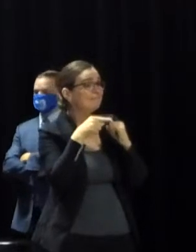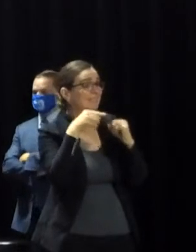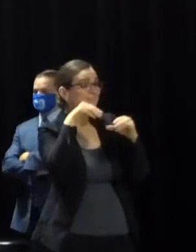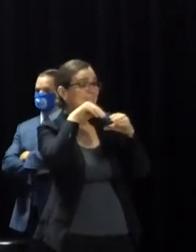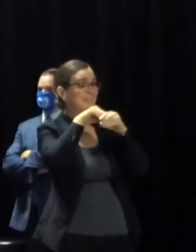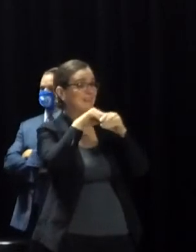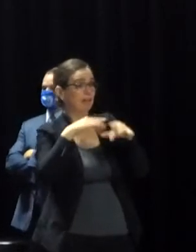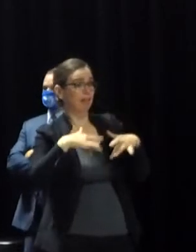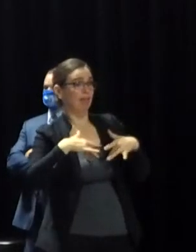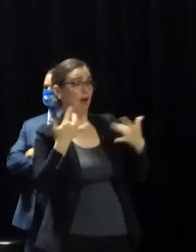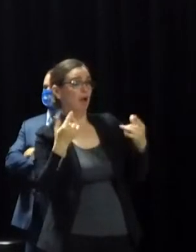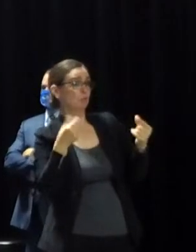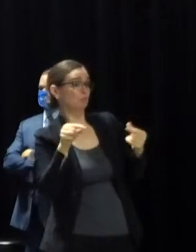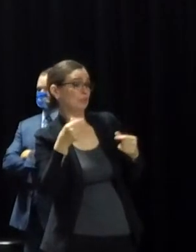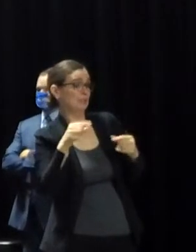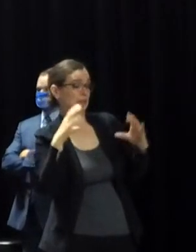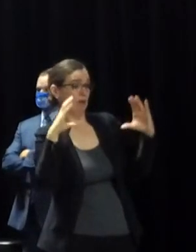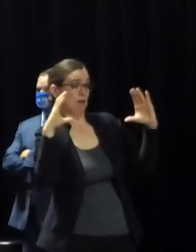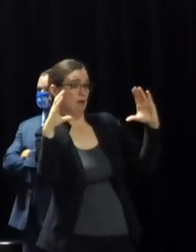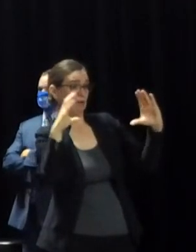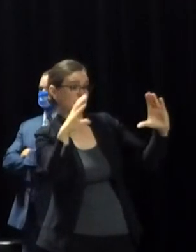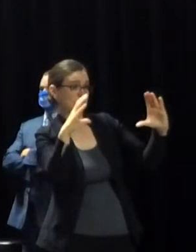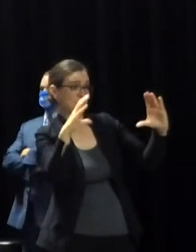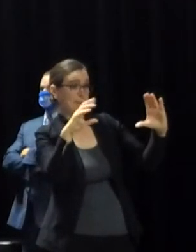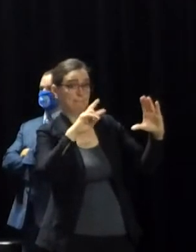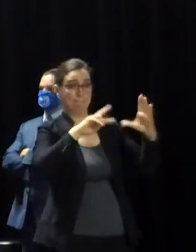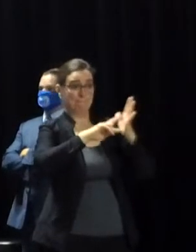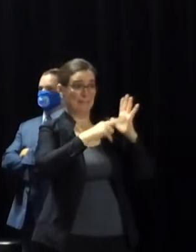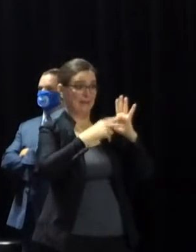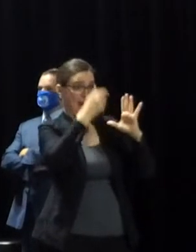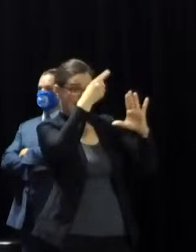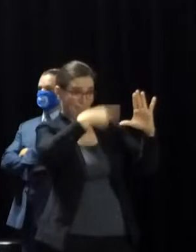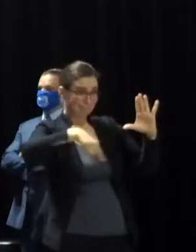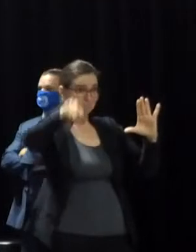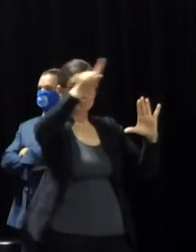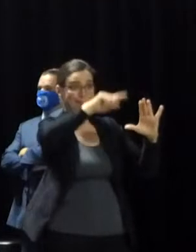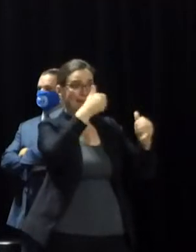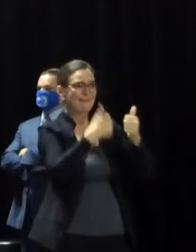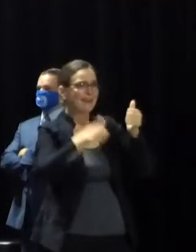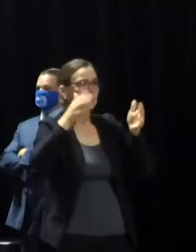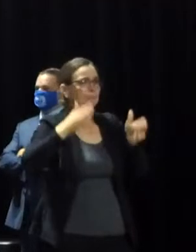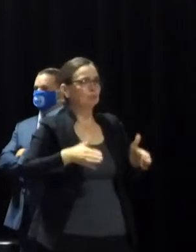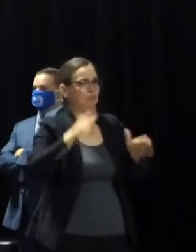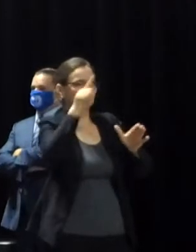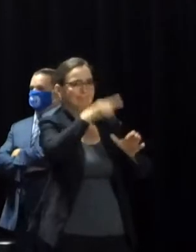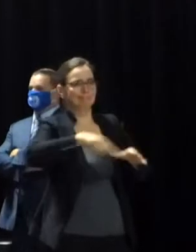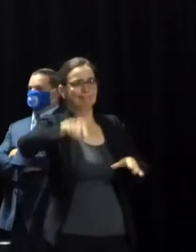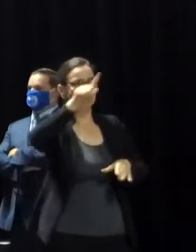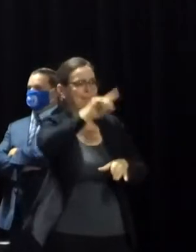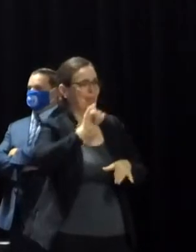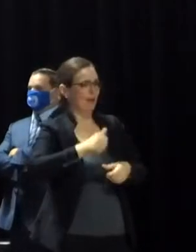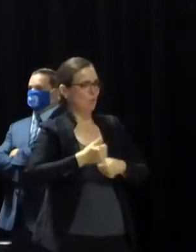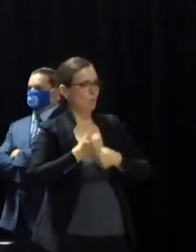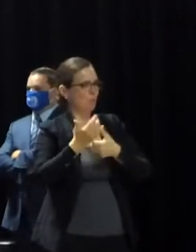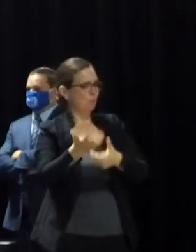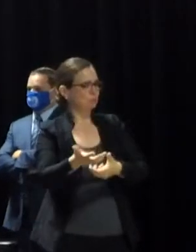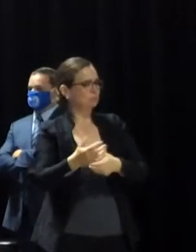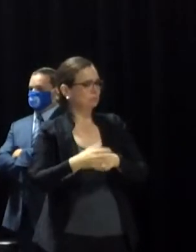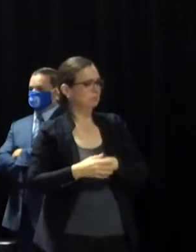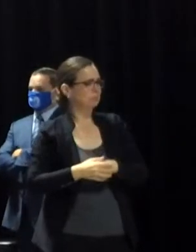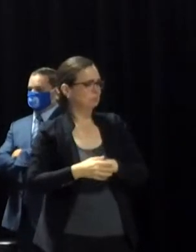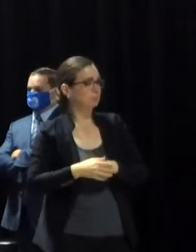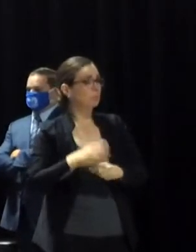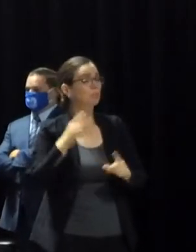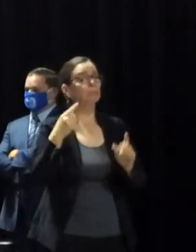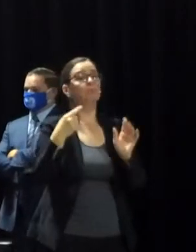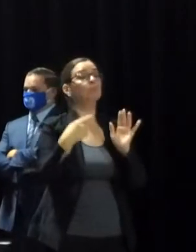the incubation periods are so close together. What we wanted to reflect a lot of times in this situation is